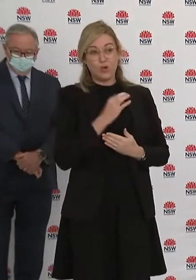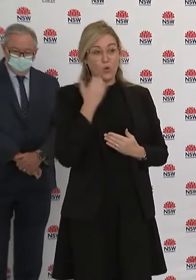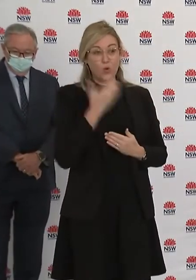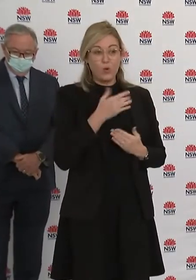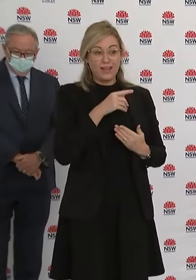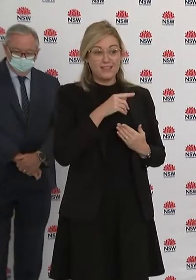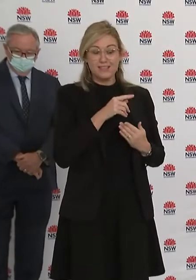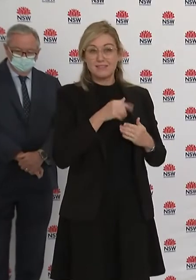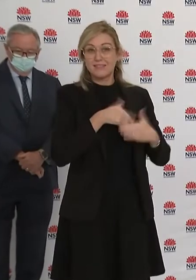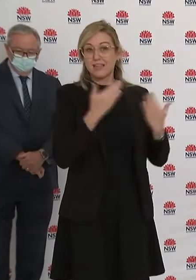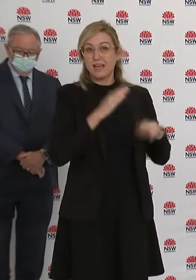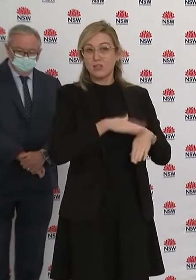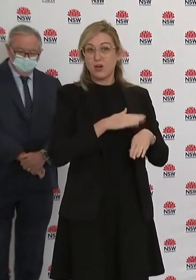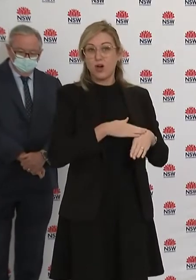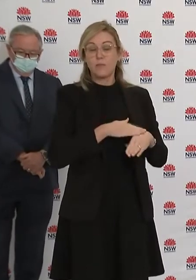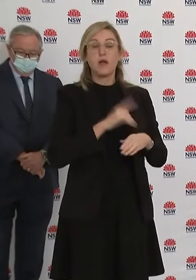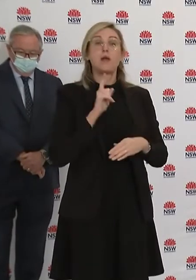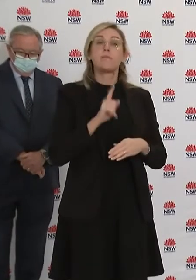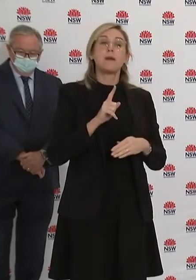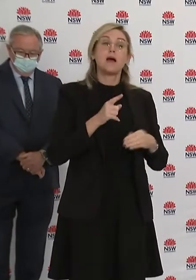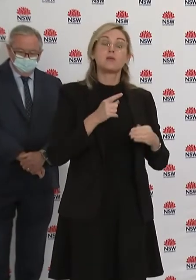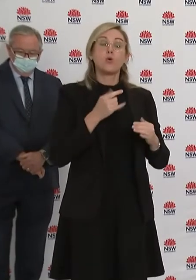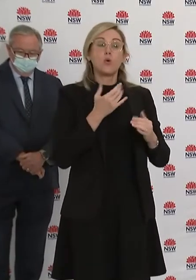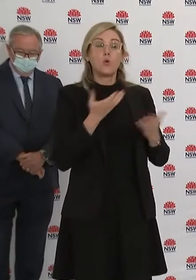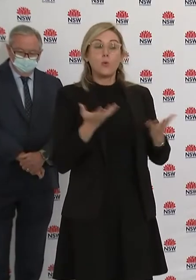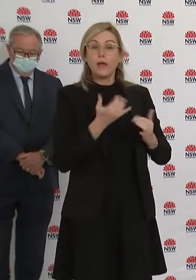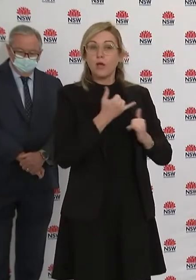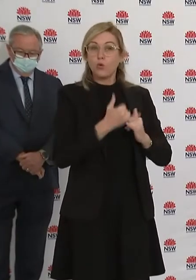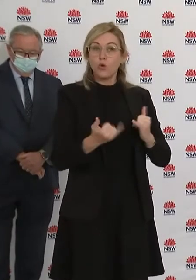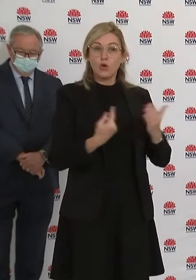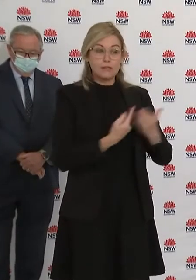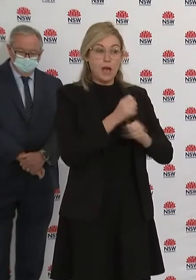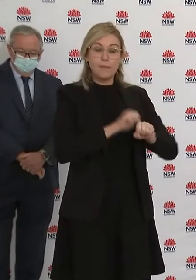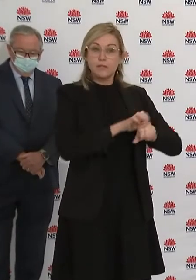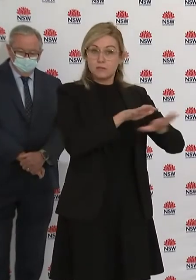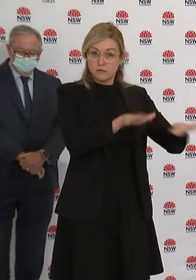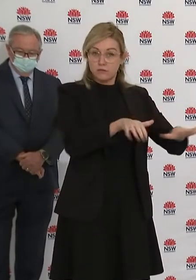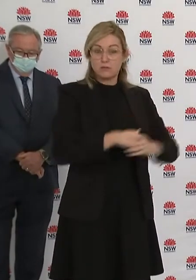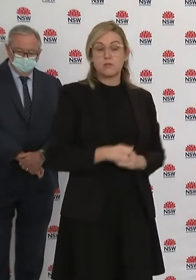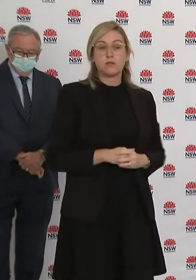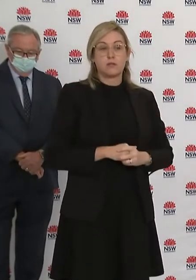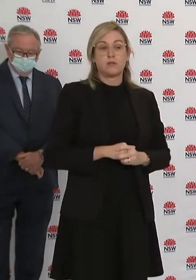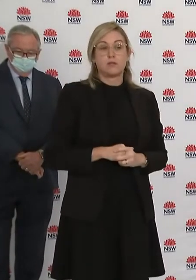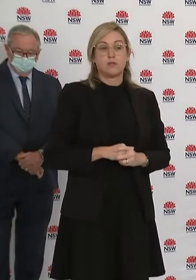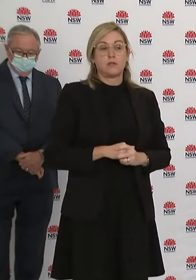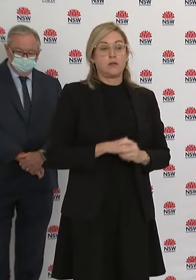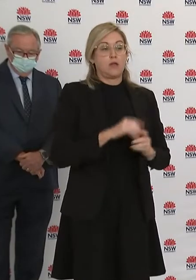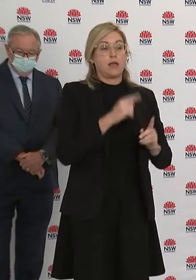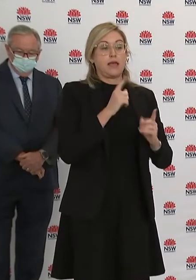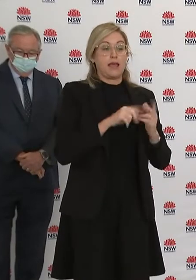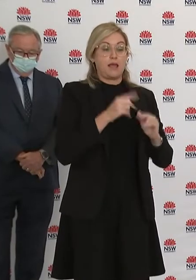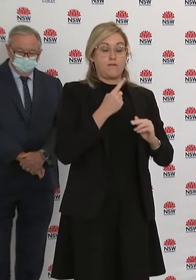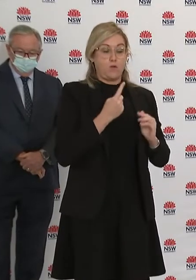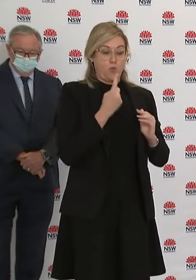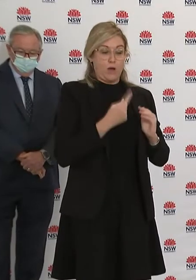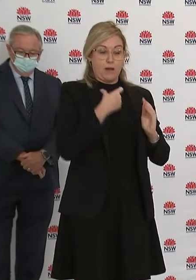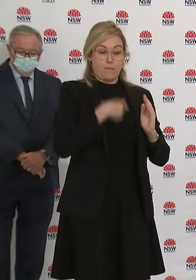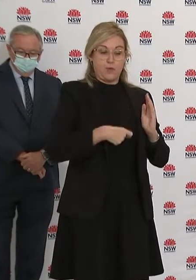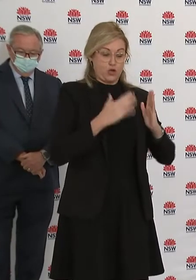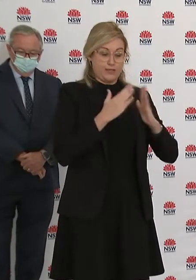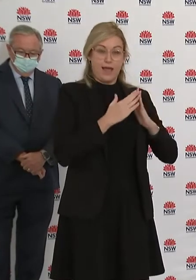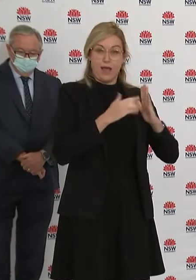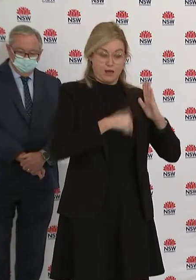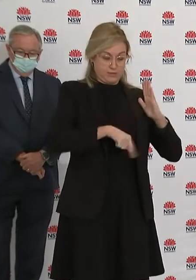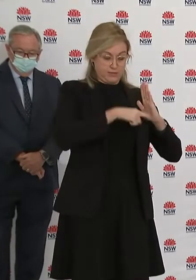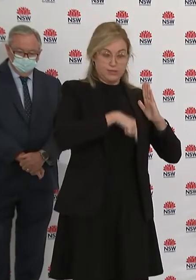transmission happen is this a few things. Inadvertently, as soon as one case gets into a household,